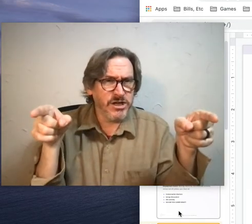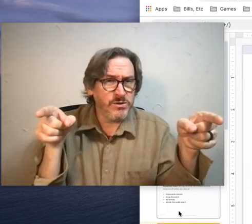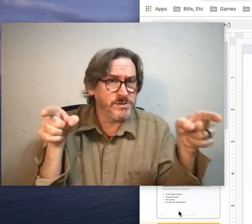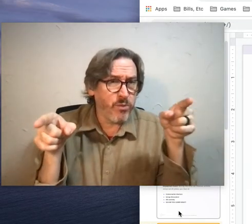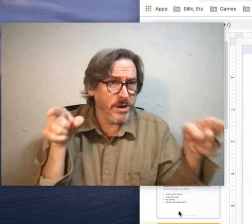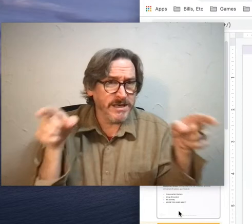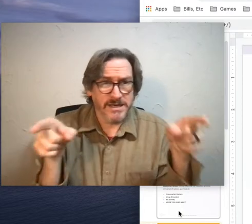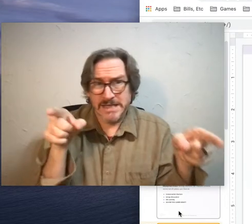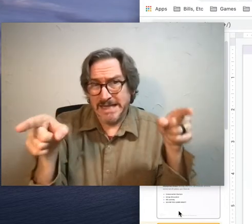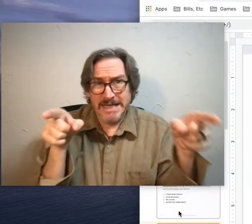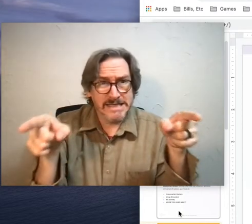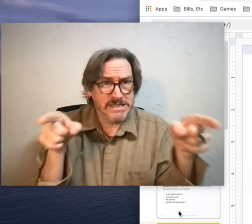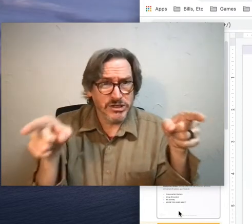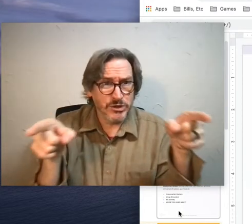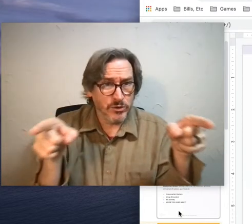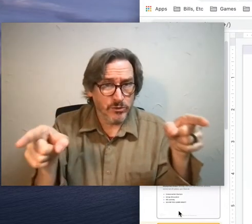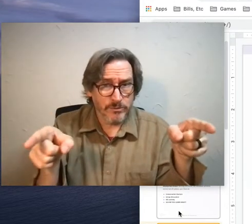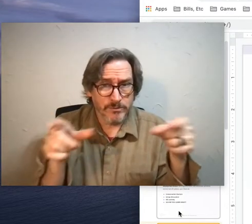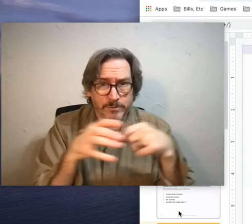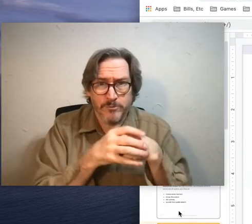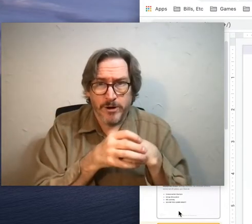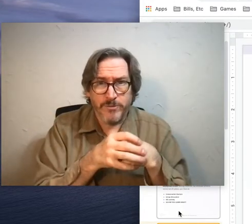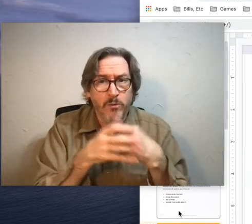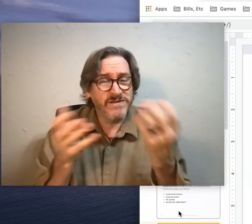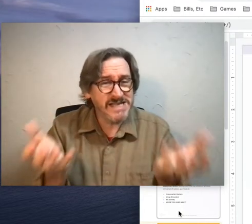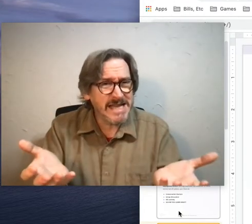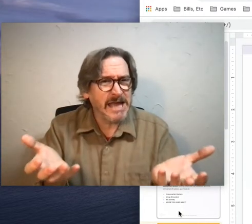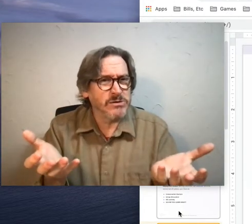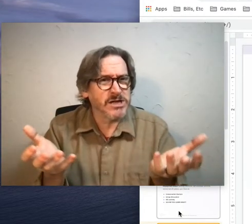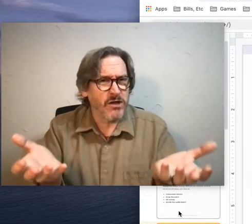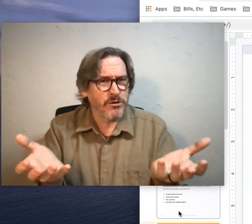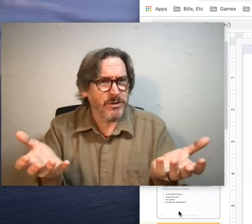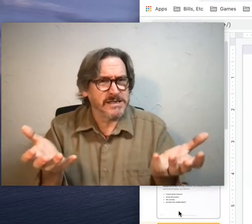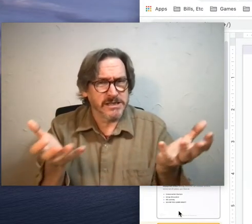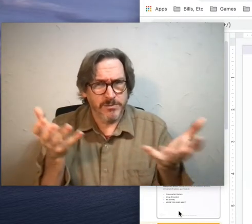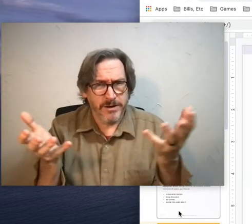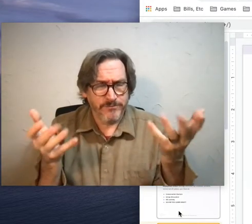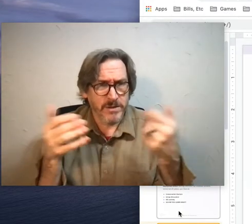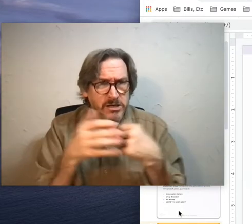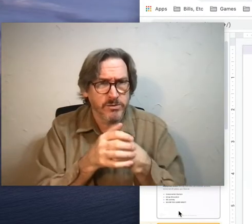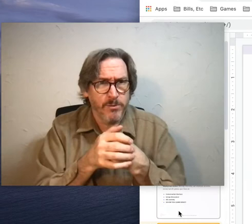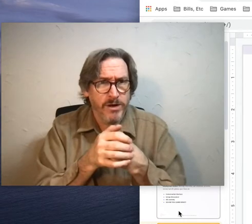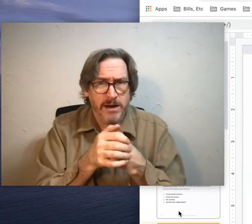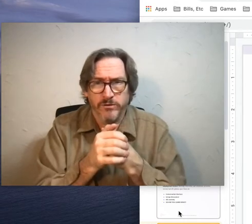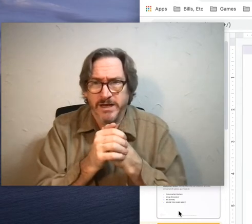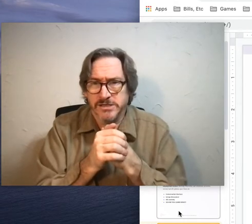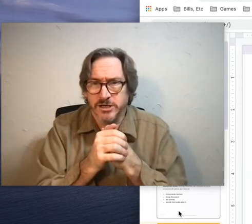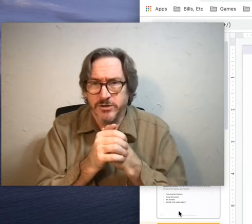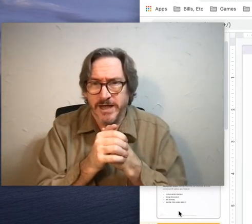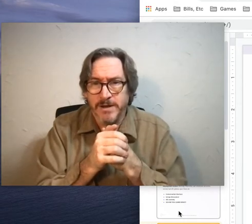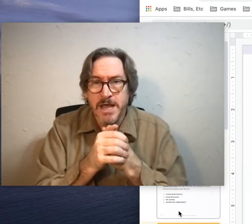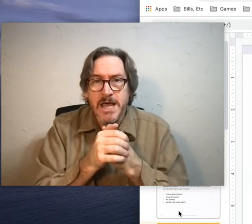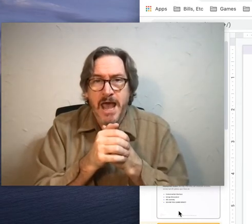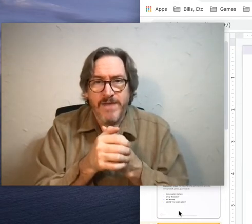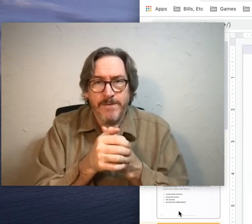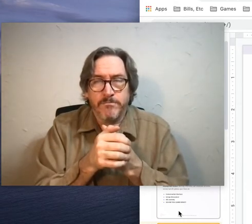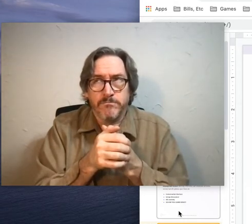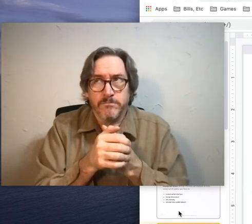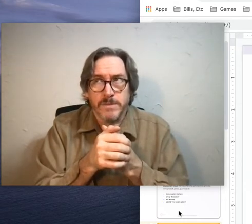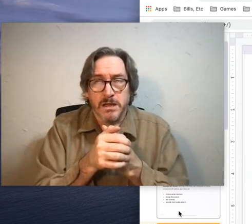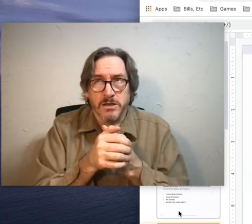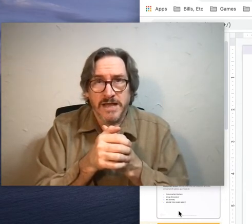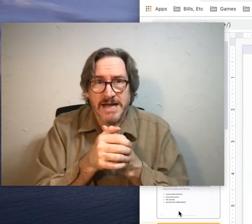He's going to use pointing as these two. Right? And we've seen that used other places, but I just want to point out that he's going to do that. And